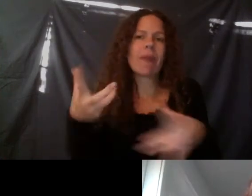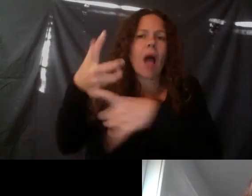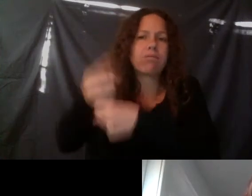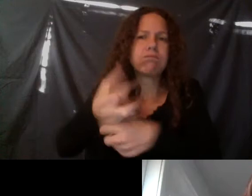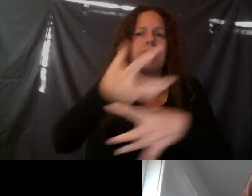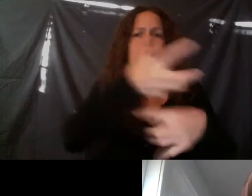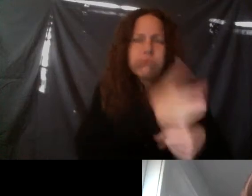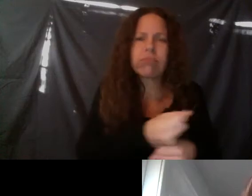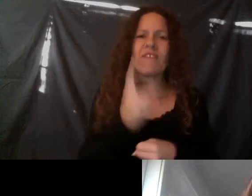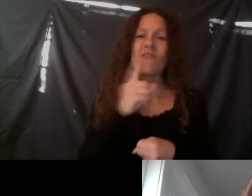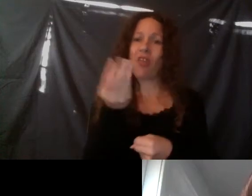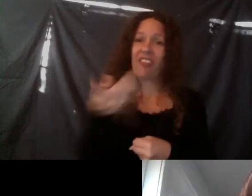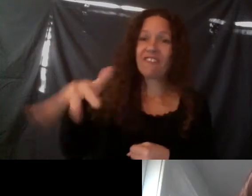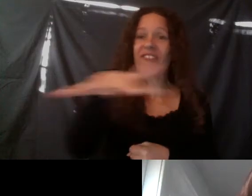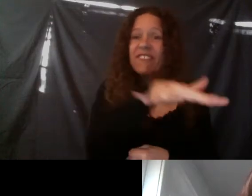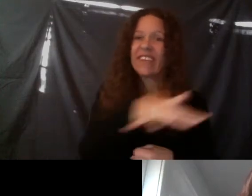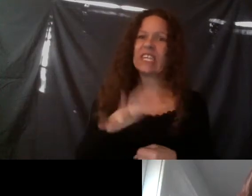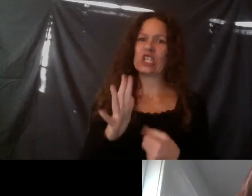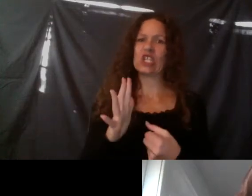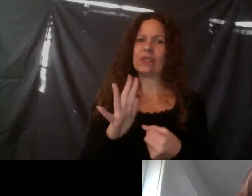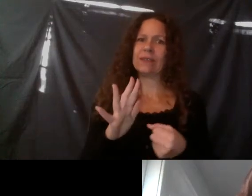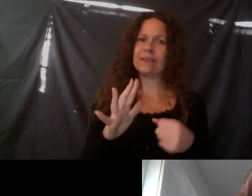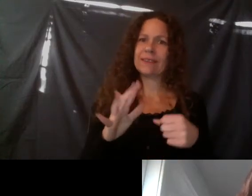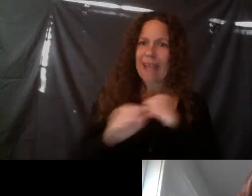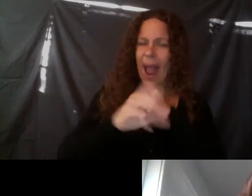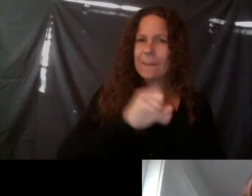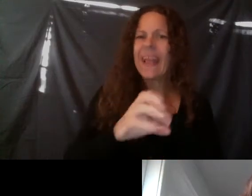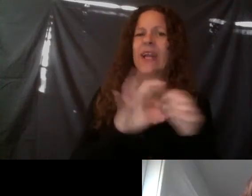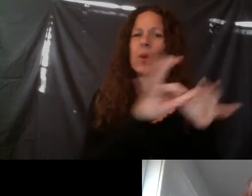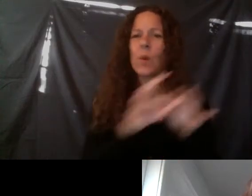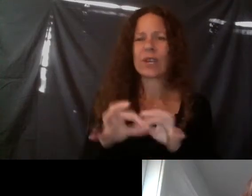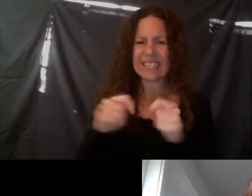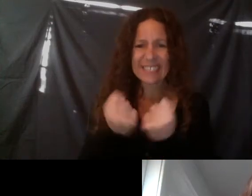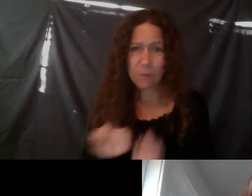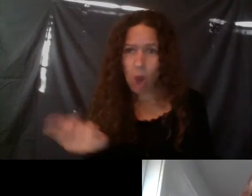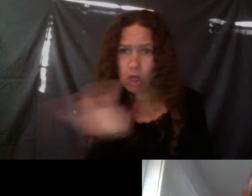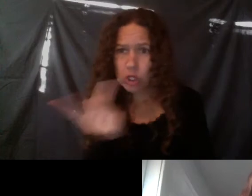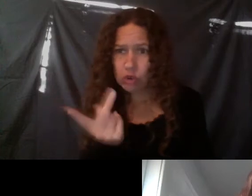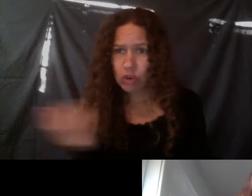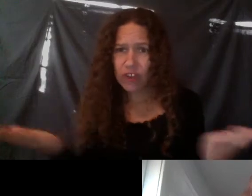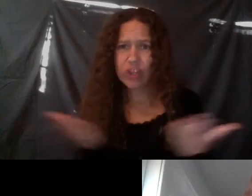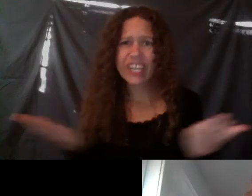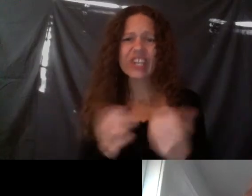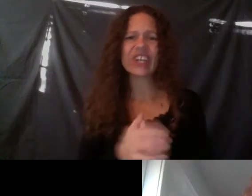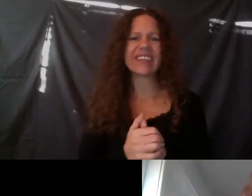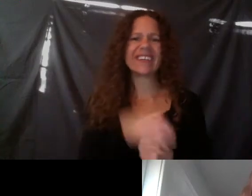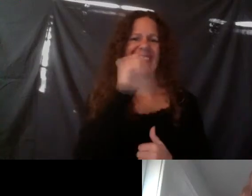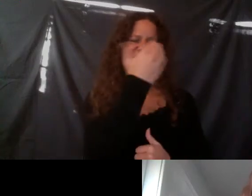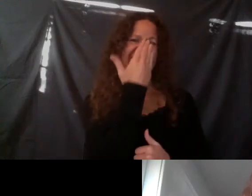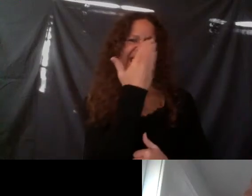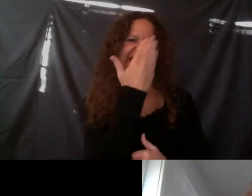field campaign coordinating team. So Tracy and Leah, are you on? Yep, thanks, Yvette. Okay, cool. Thank